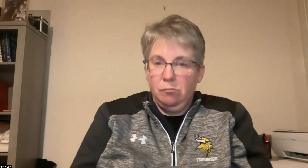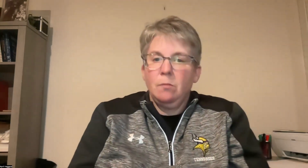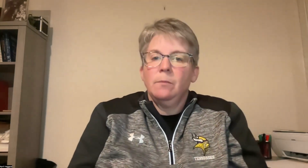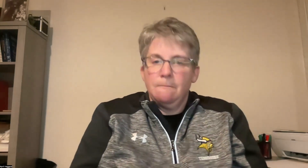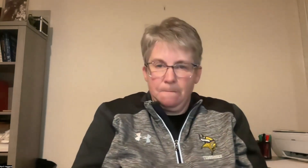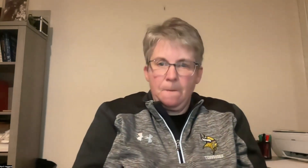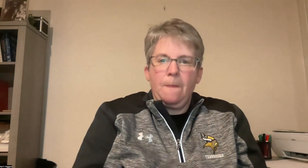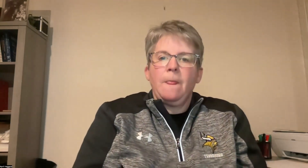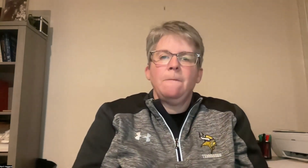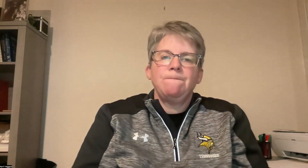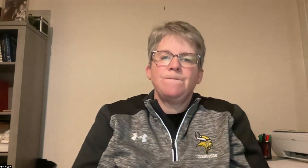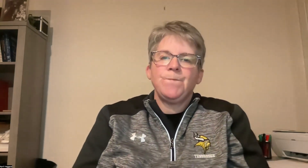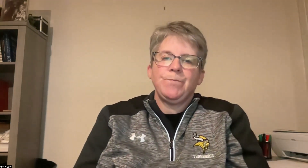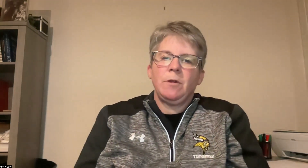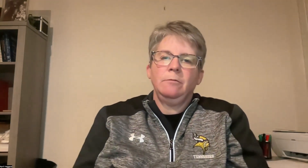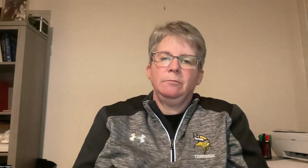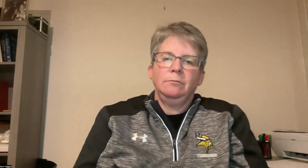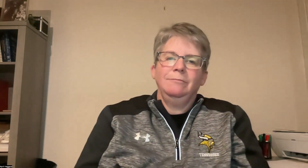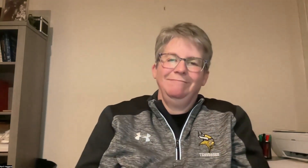for us to add a new project first,